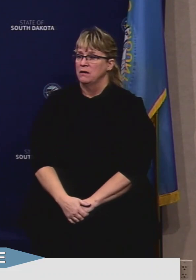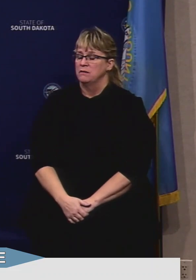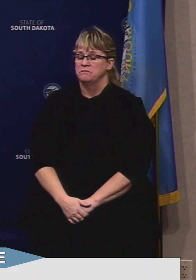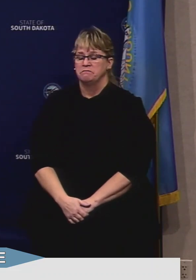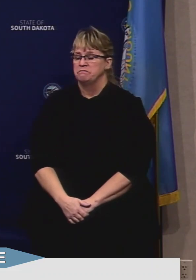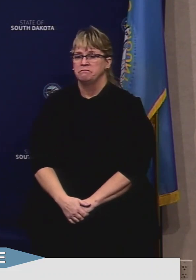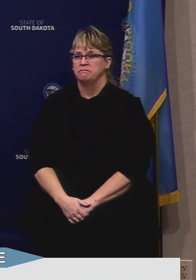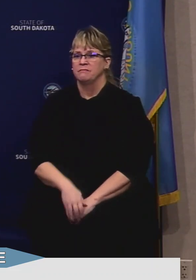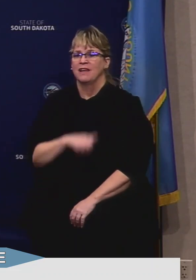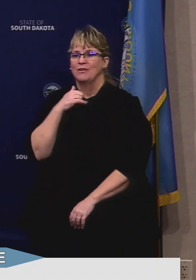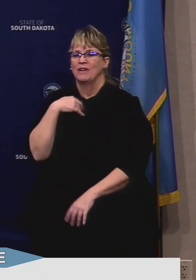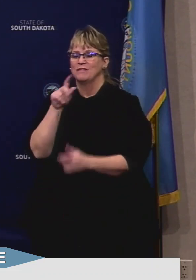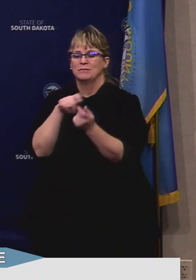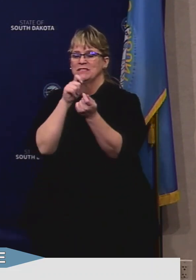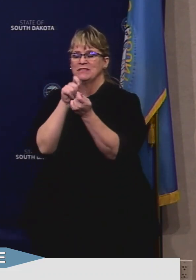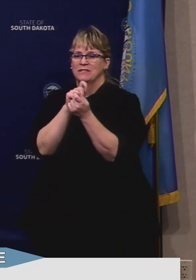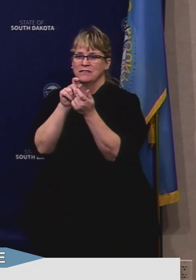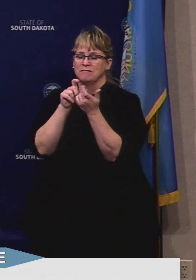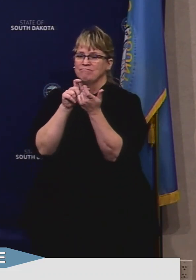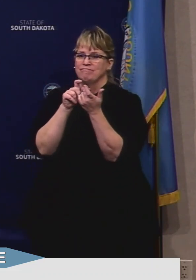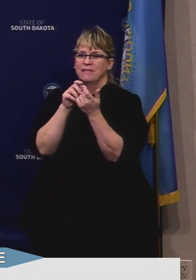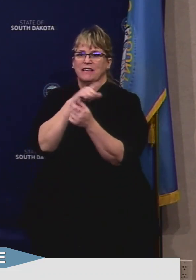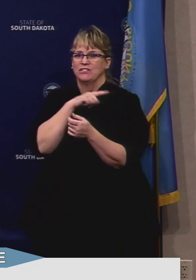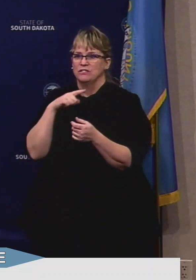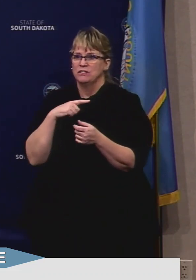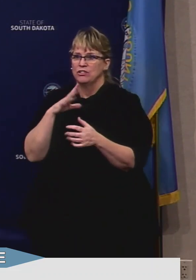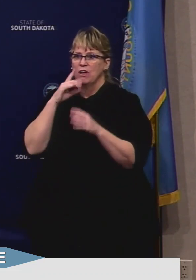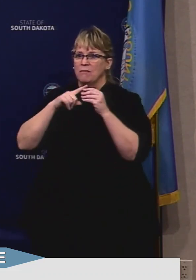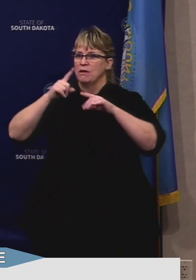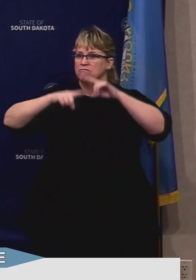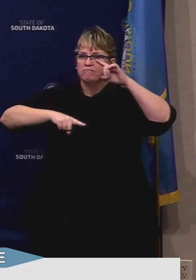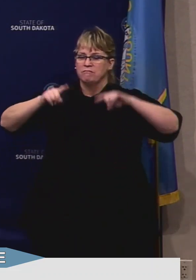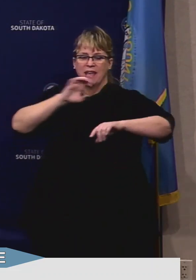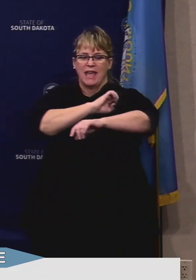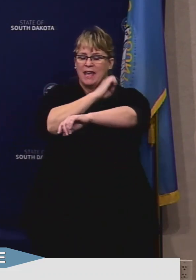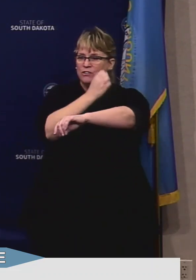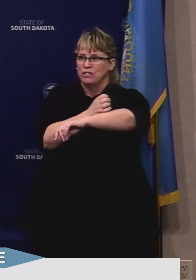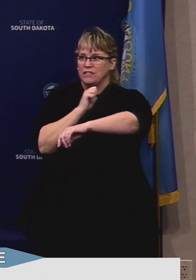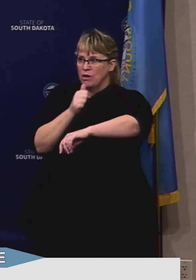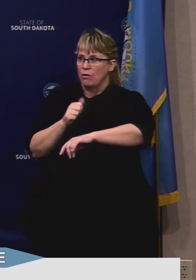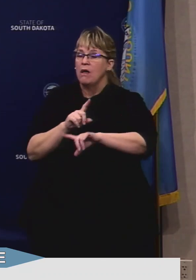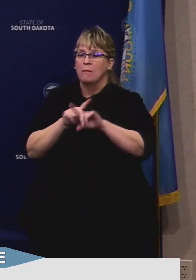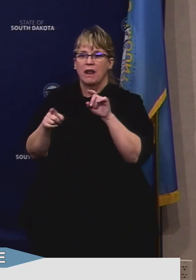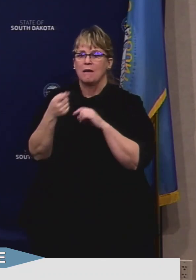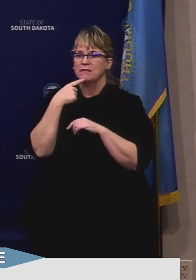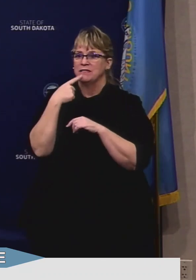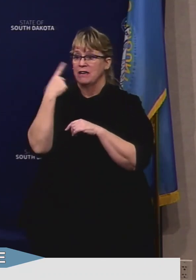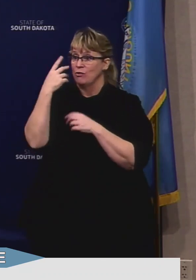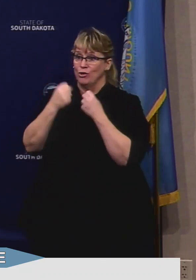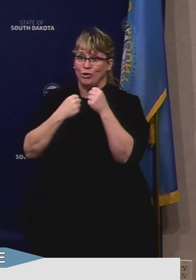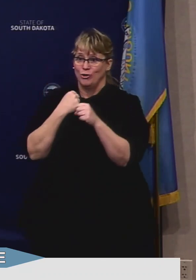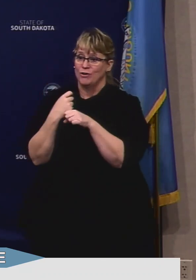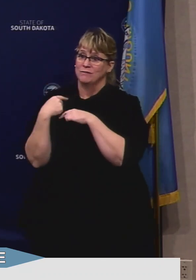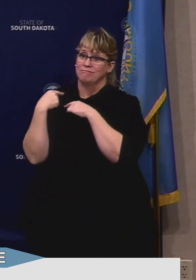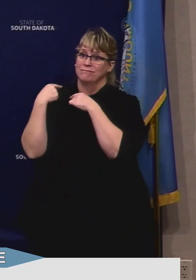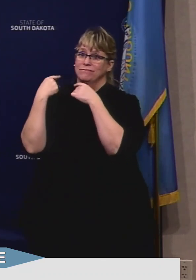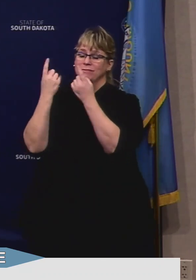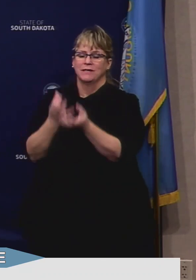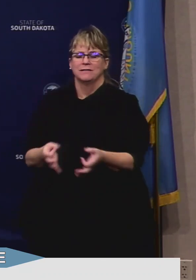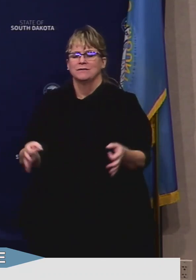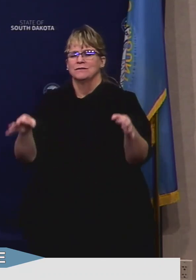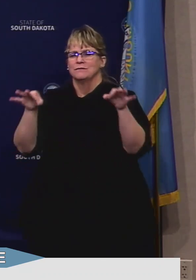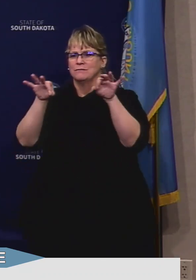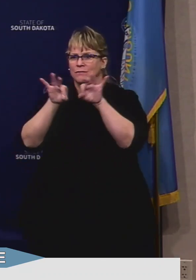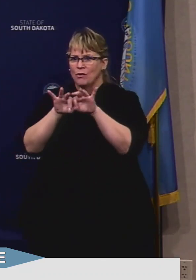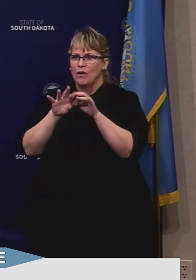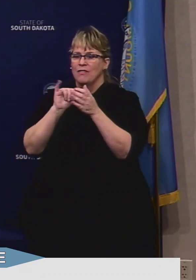any specific pieces of legislation that would address a diversified energy portfolio, but I've been saying for years that it's critically